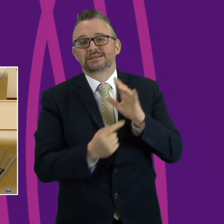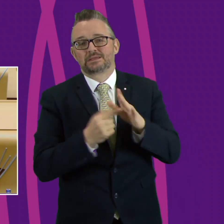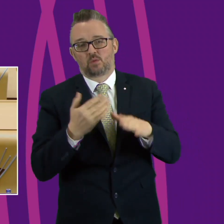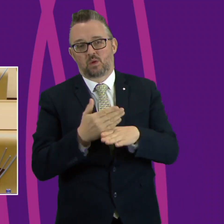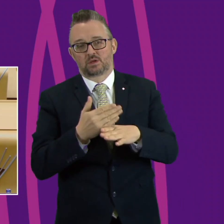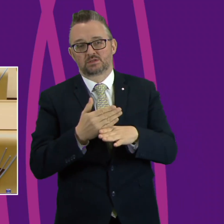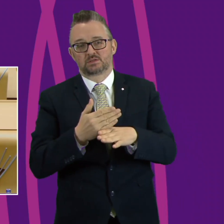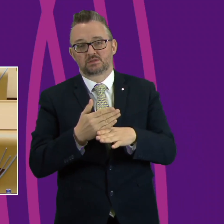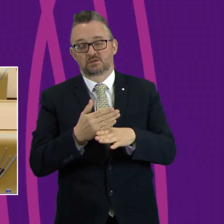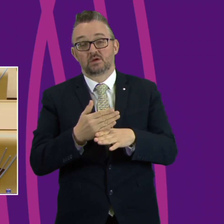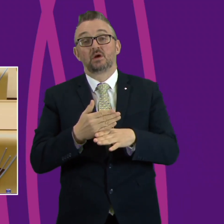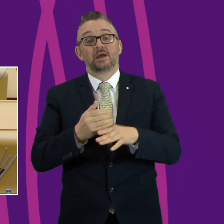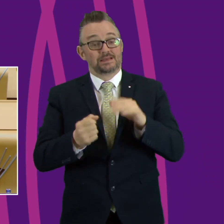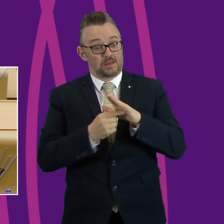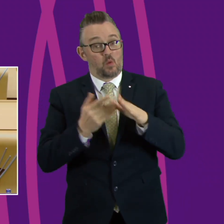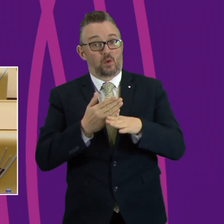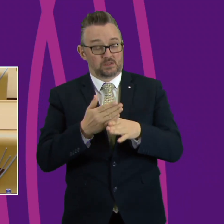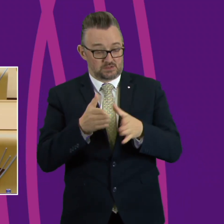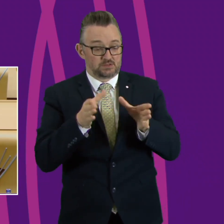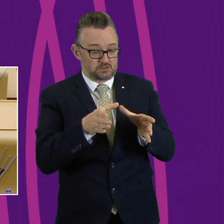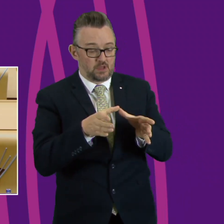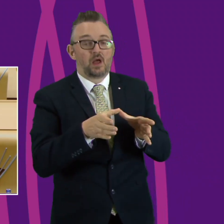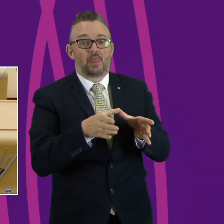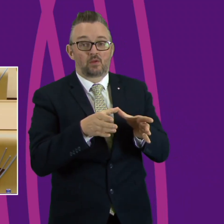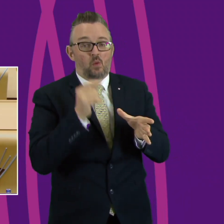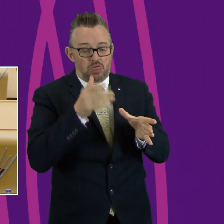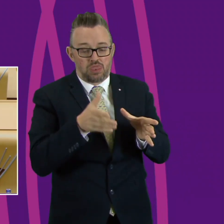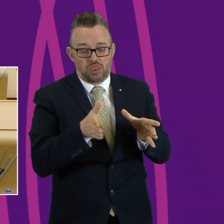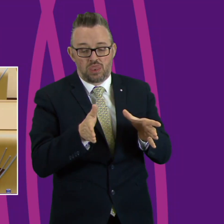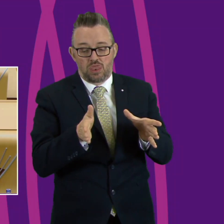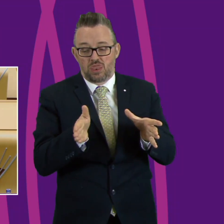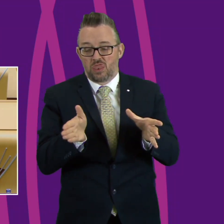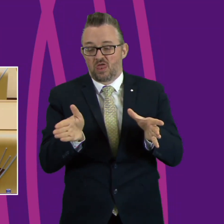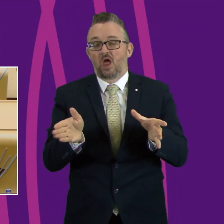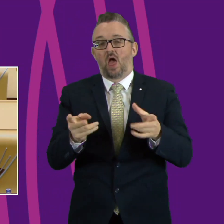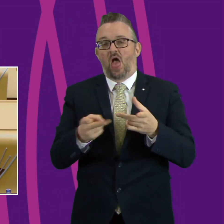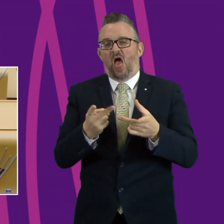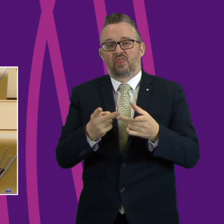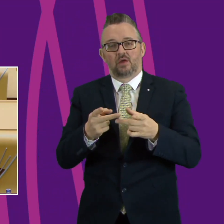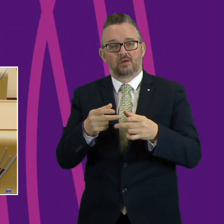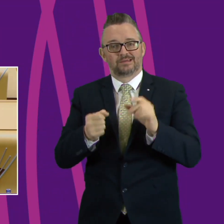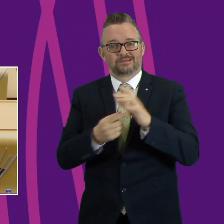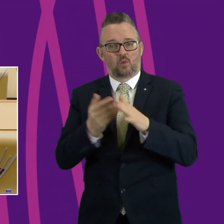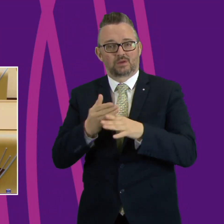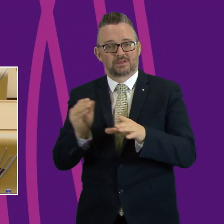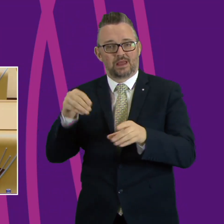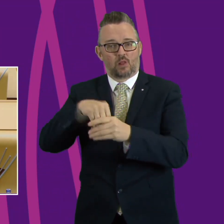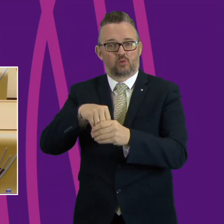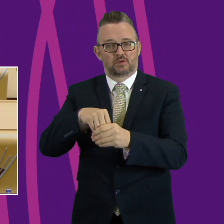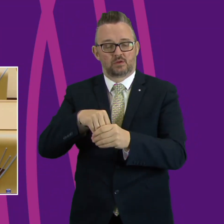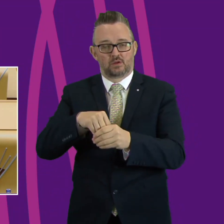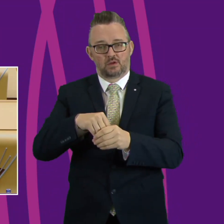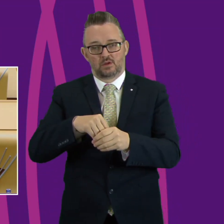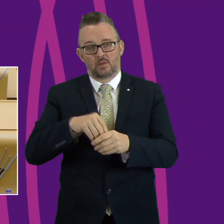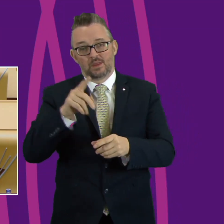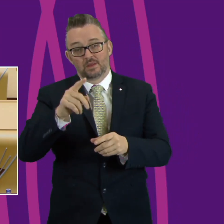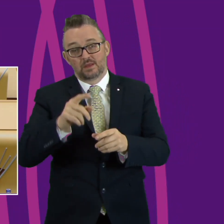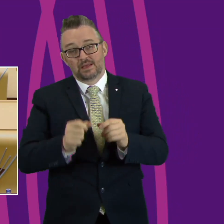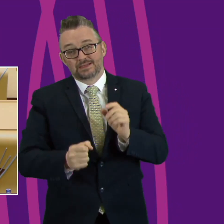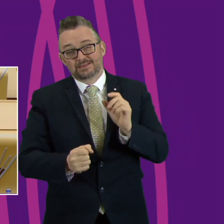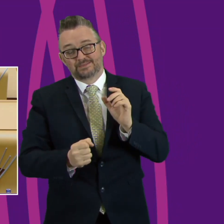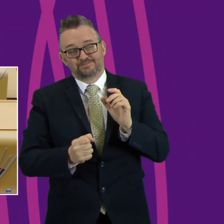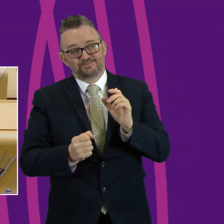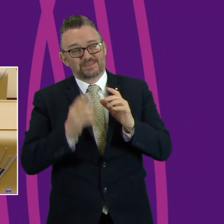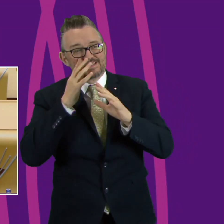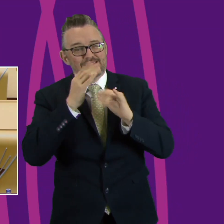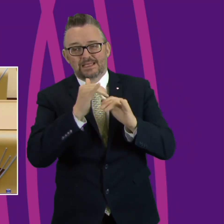it, as I've said, to other key workers across the public and the private sector. But the testing capacity and